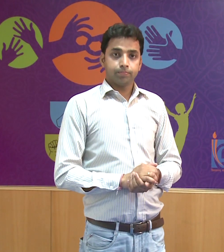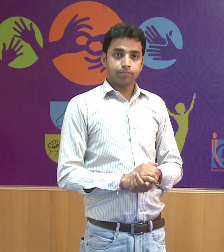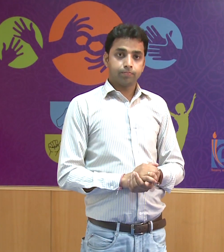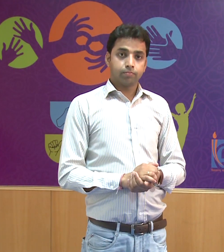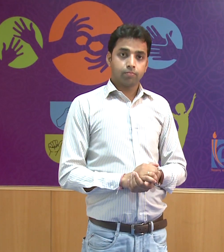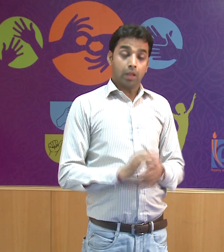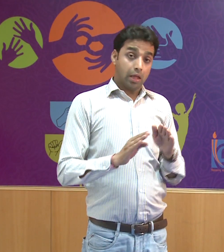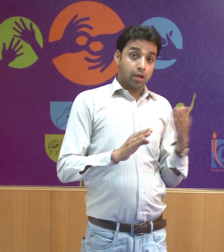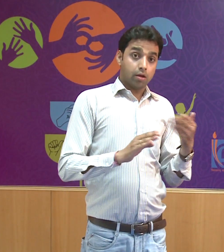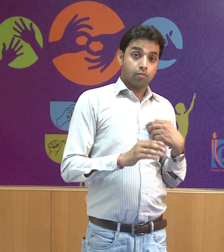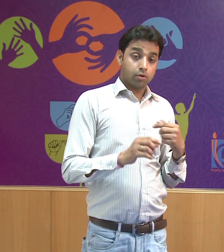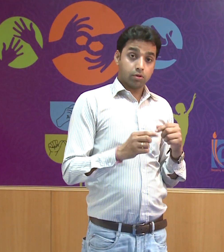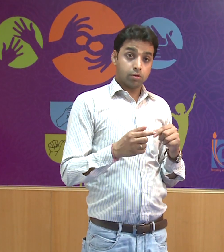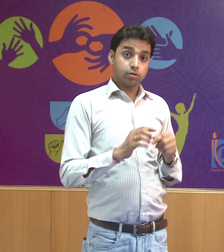Even Europeans